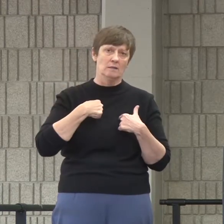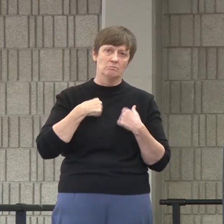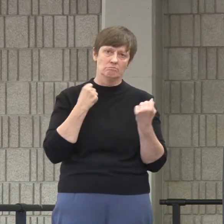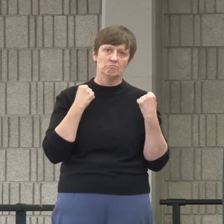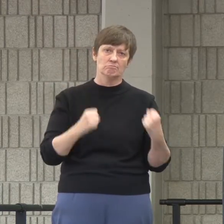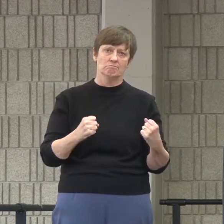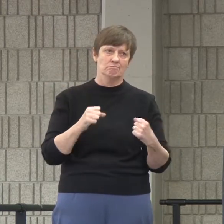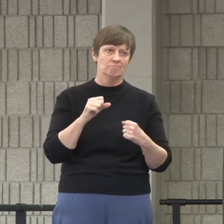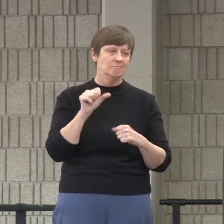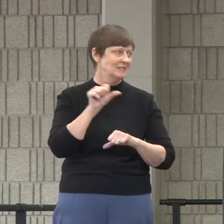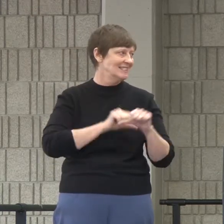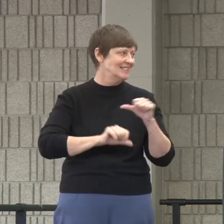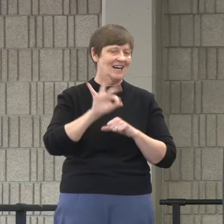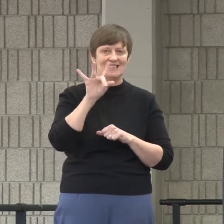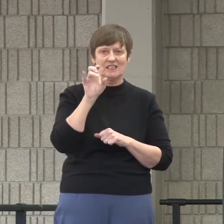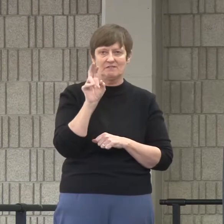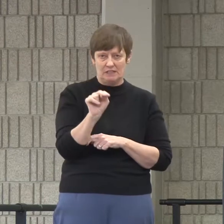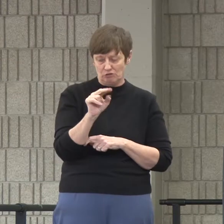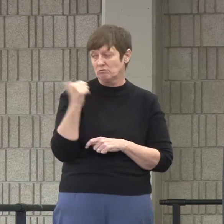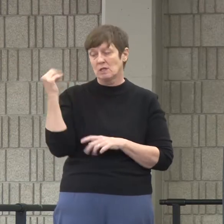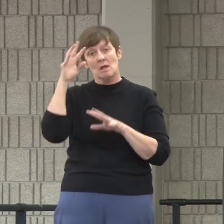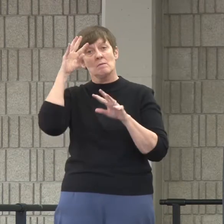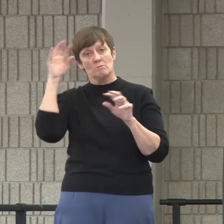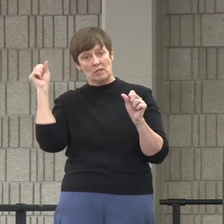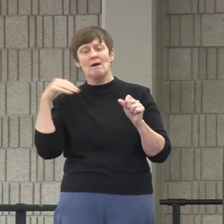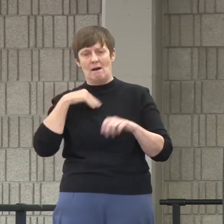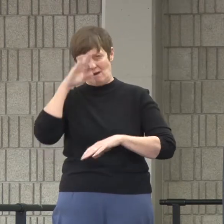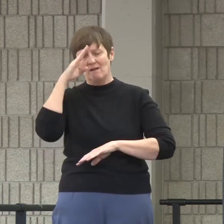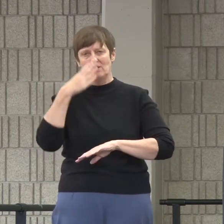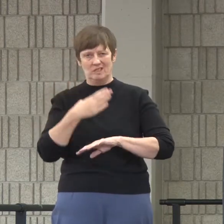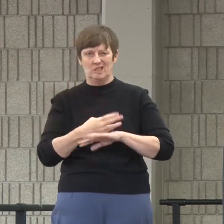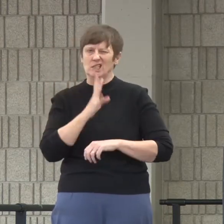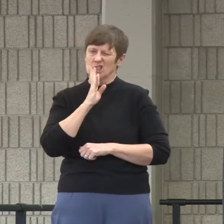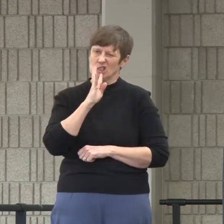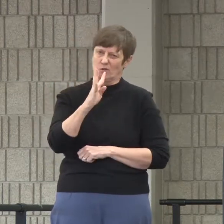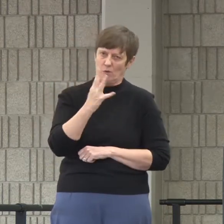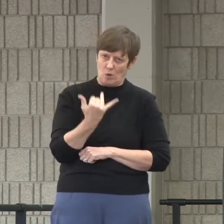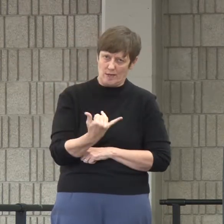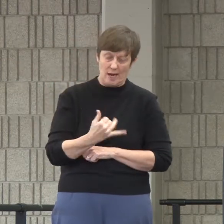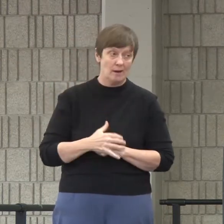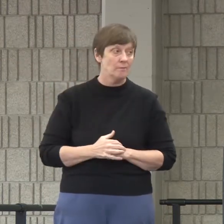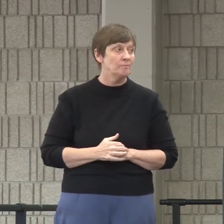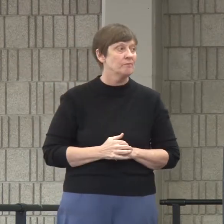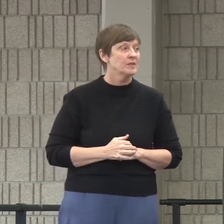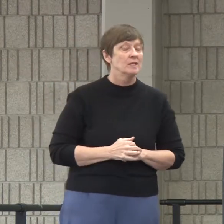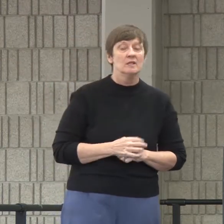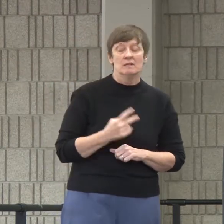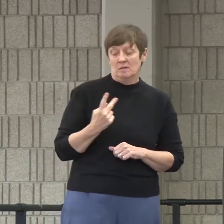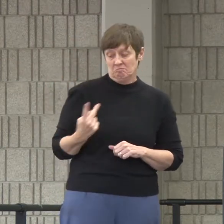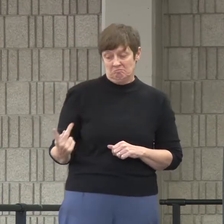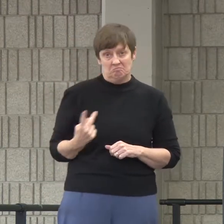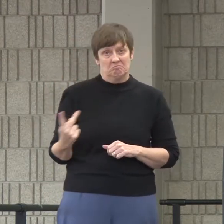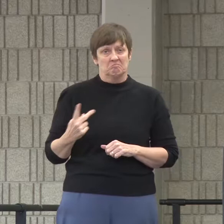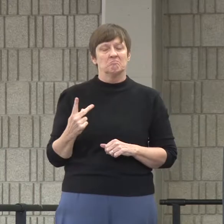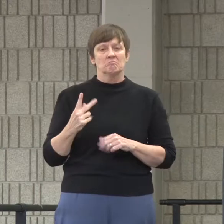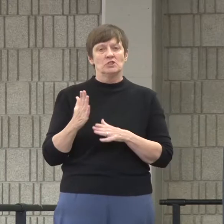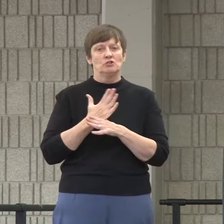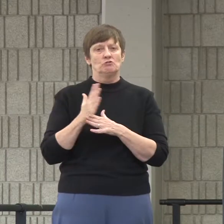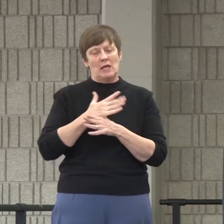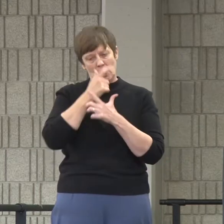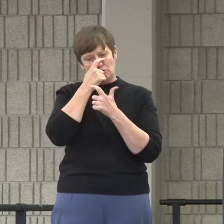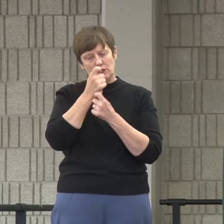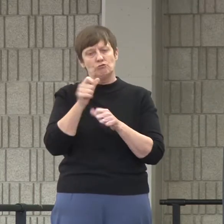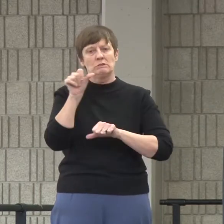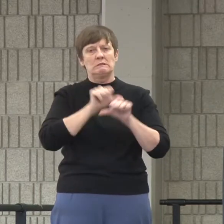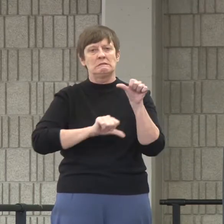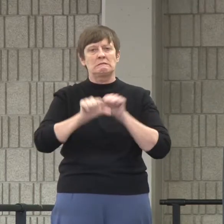Okay, well, as Mr. President mentioned, I do have a son. He's actually 4 now, and he and I share that interest in